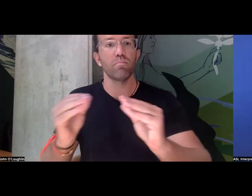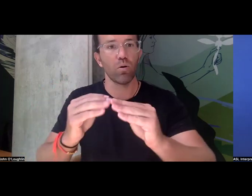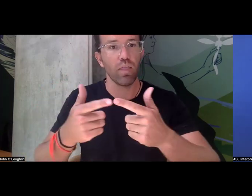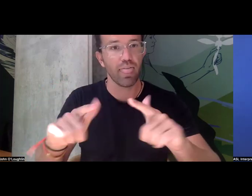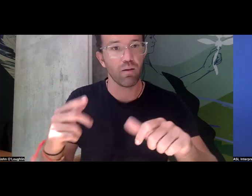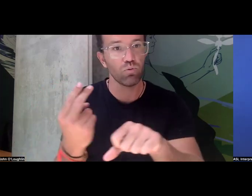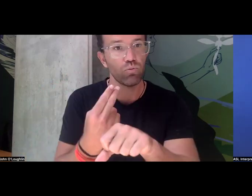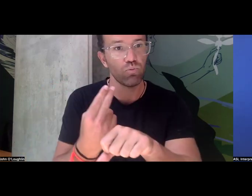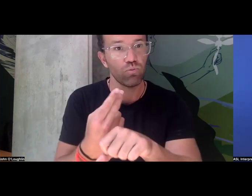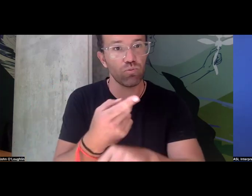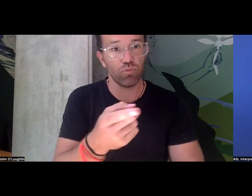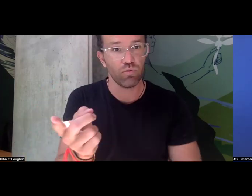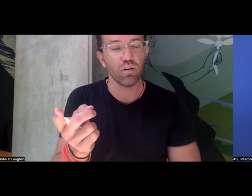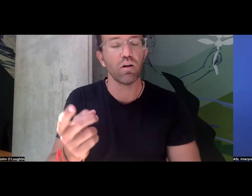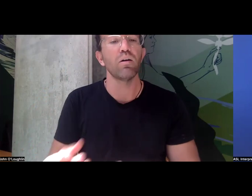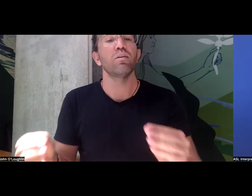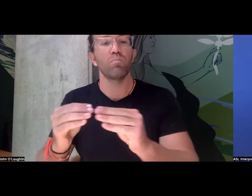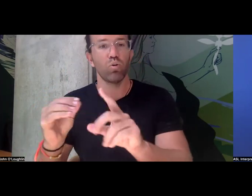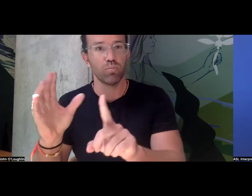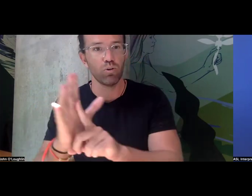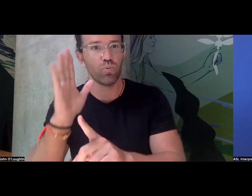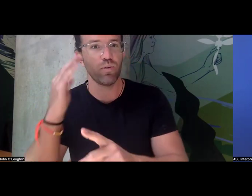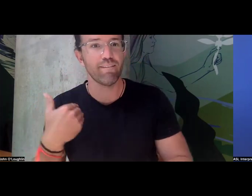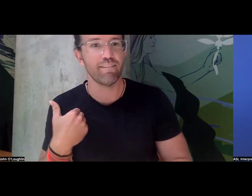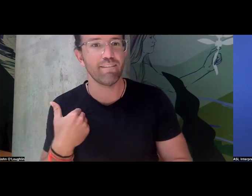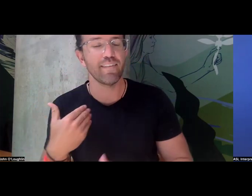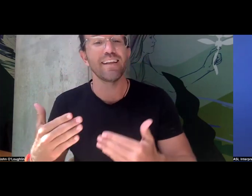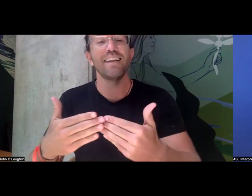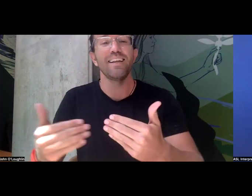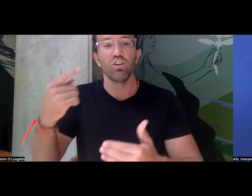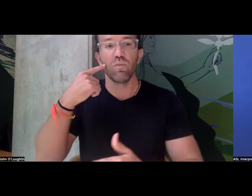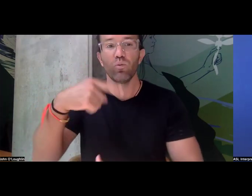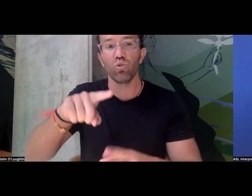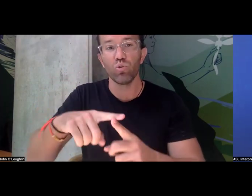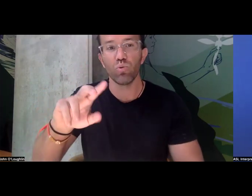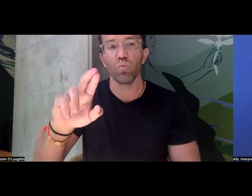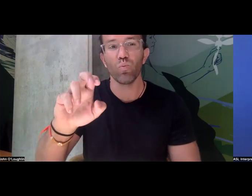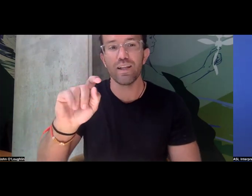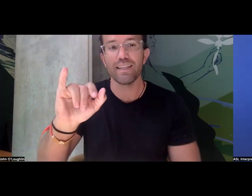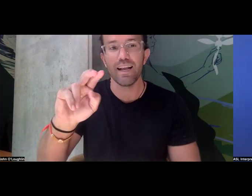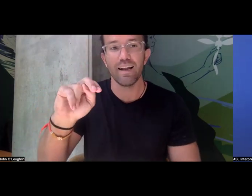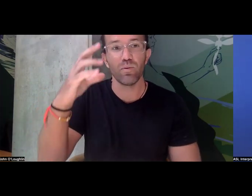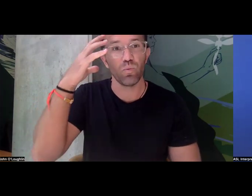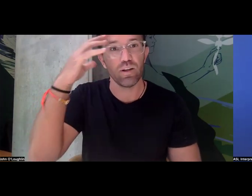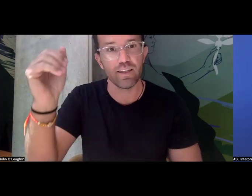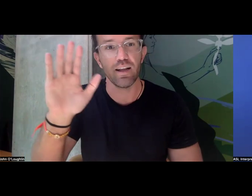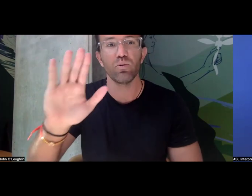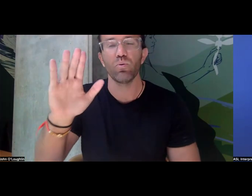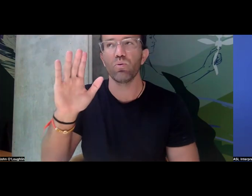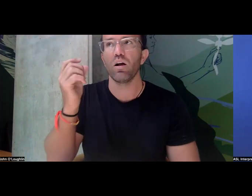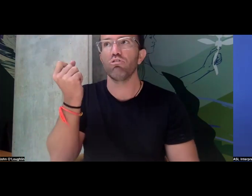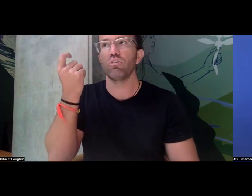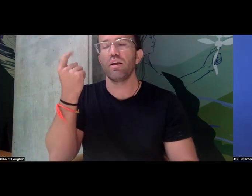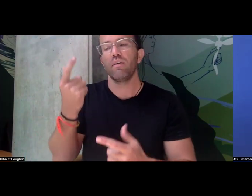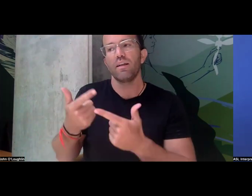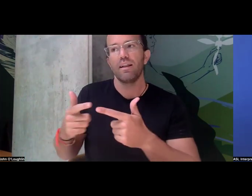And the purpose of that is the more language use, the more exposure you'll have. And it'll be easier for